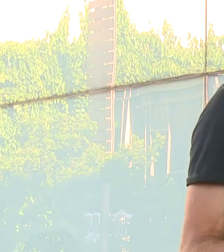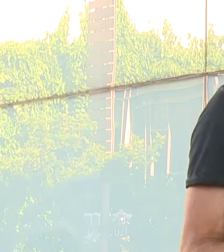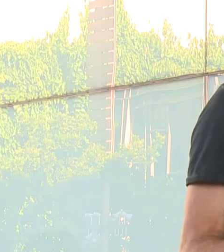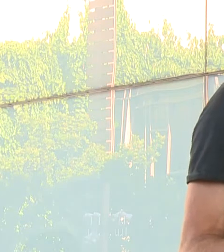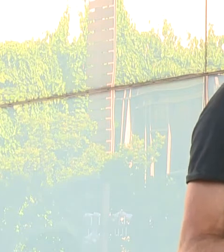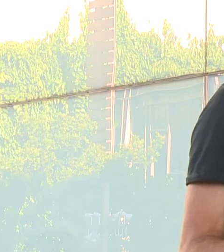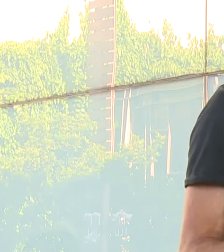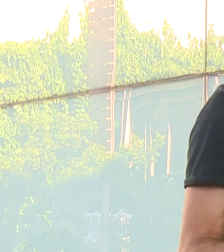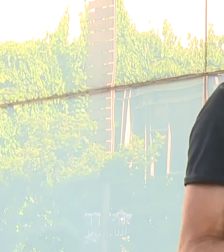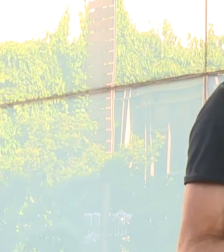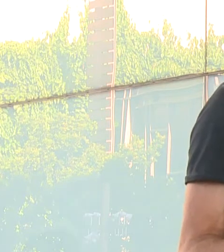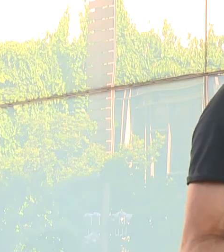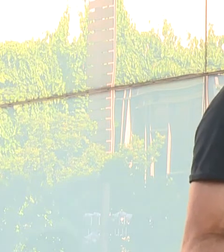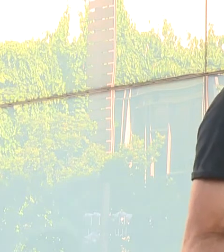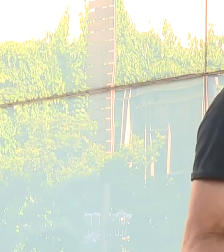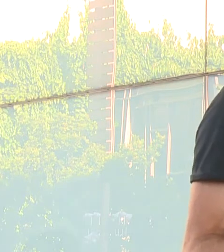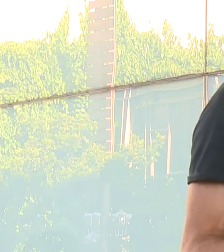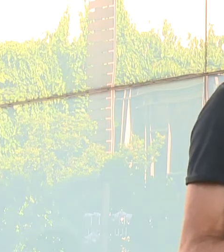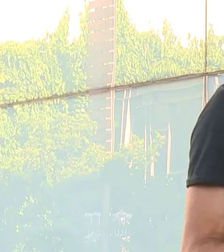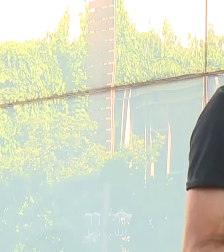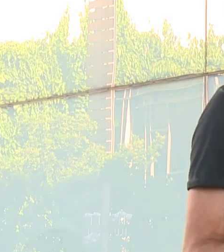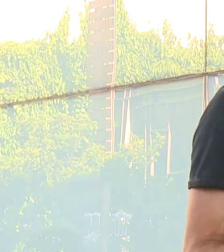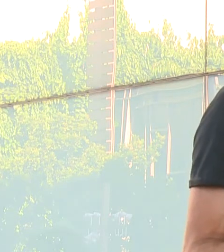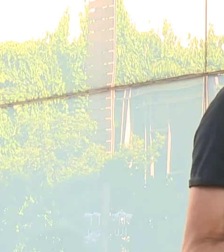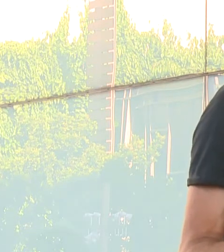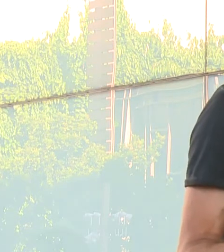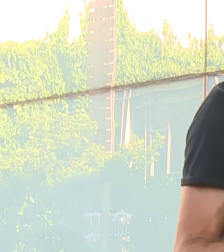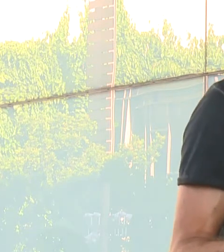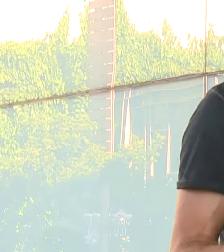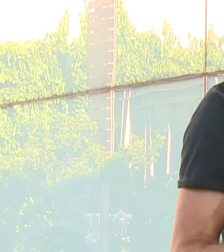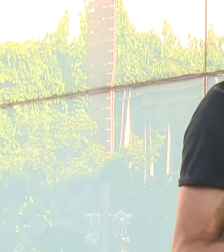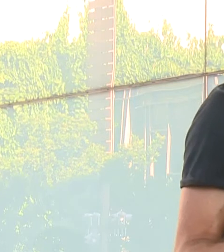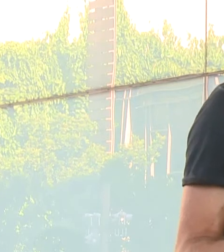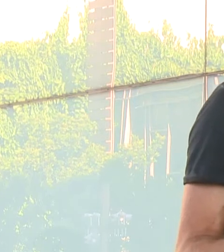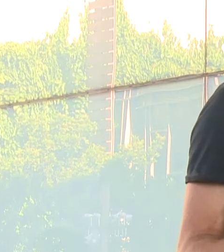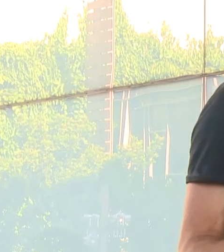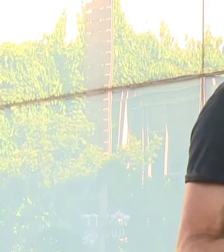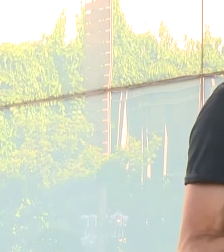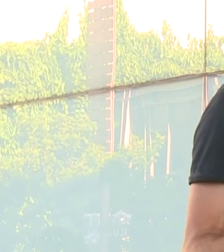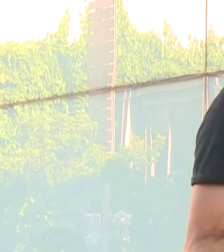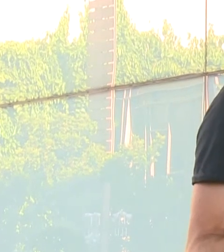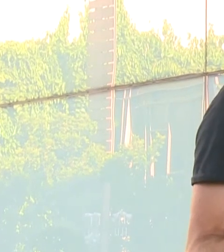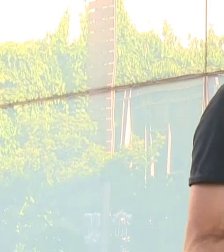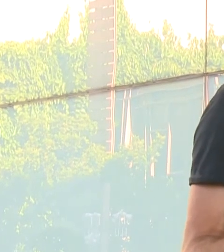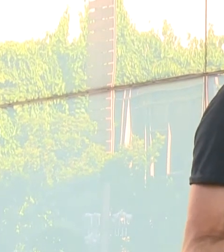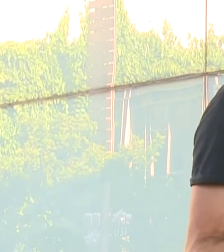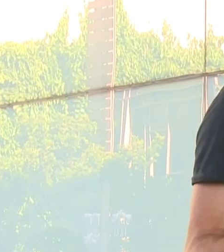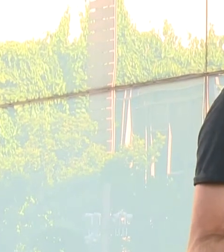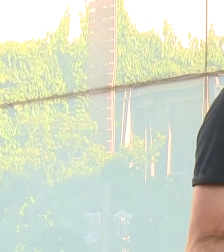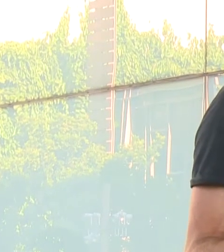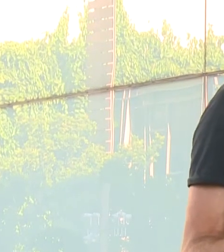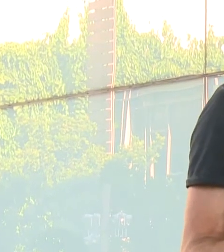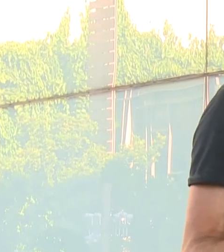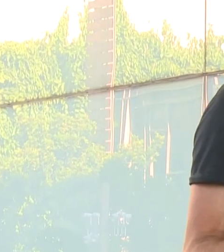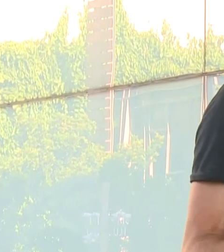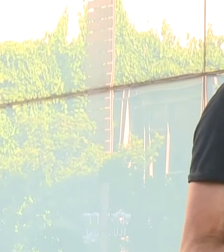pilots, strippers, psychics, bank robbers, dog whisperers, crazy slices of life which I had the privilege of